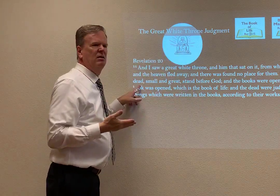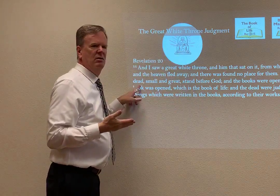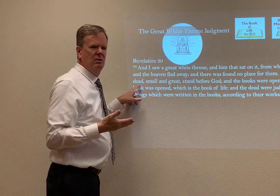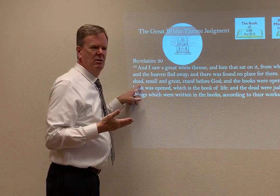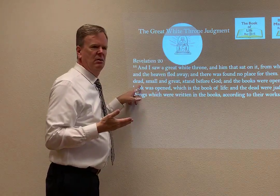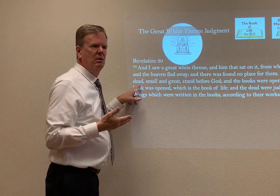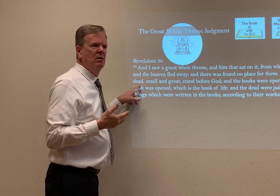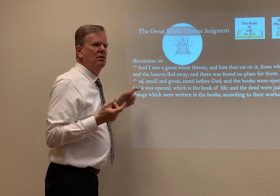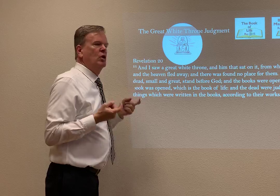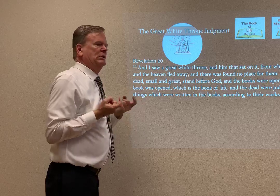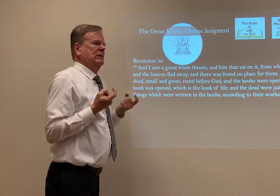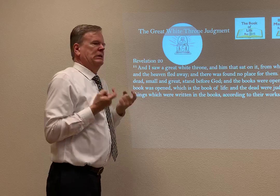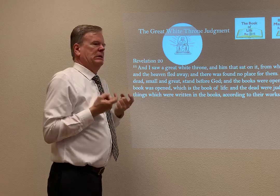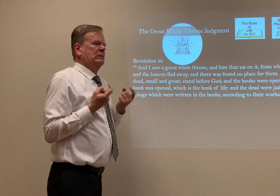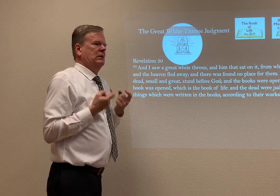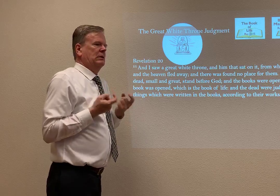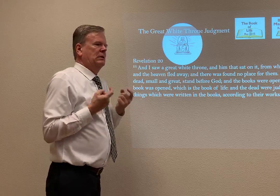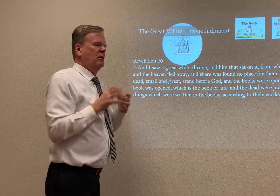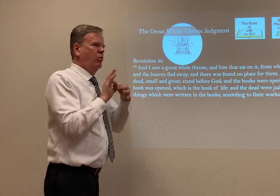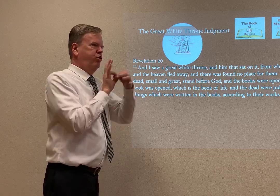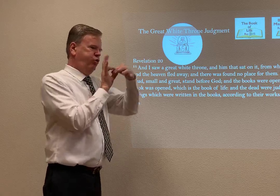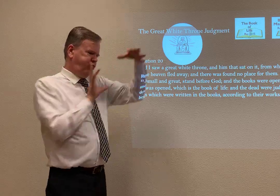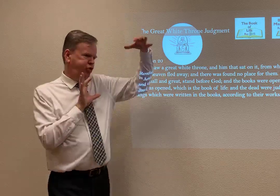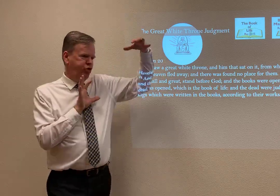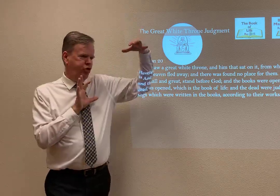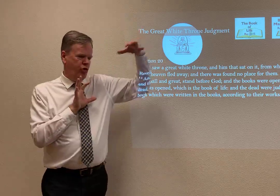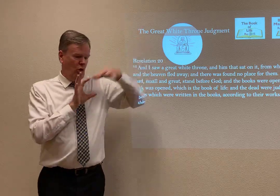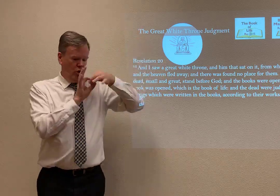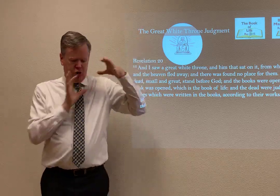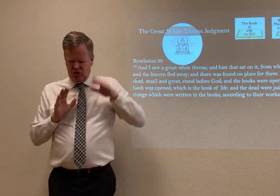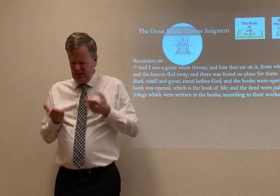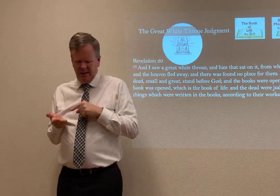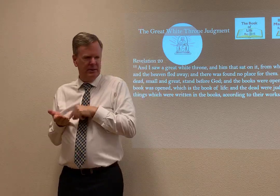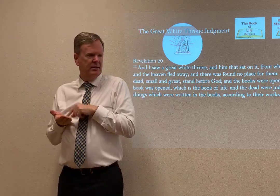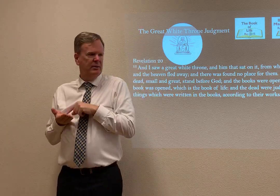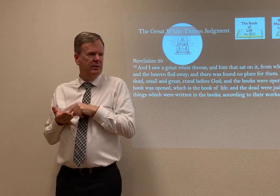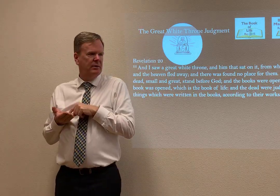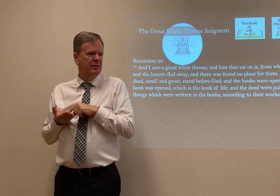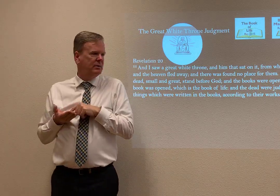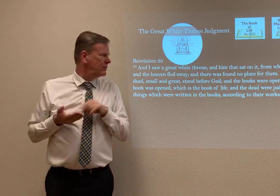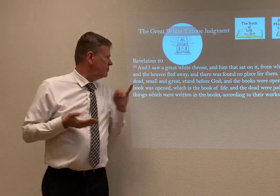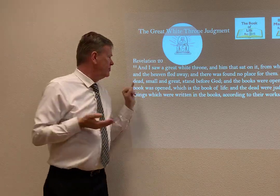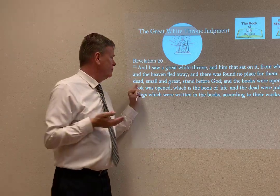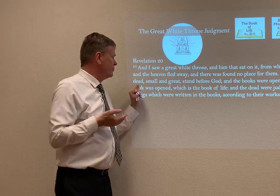The dead. No, right. Speaking about who's in the place of sin.